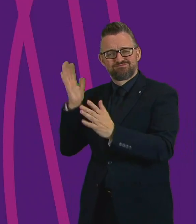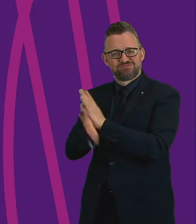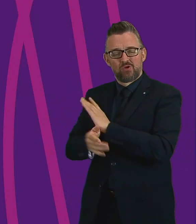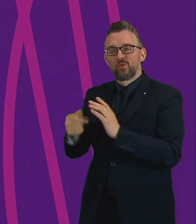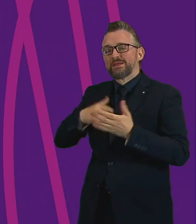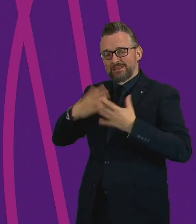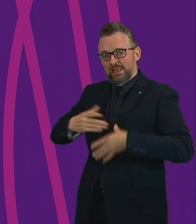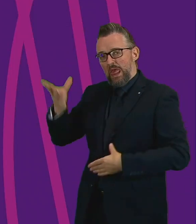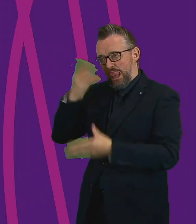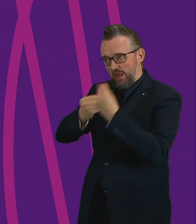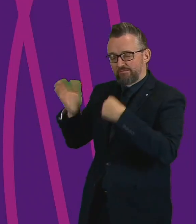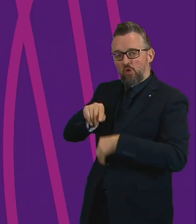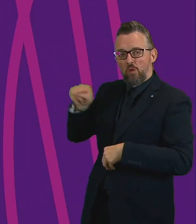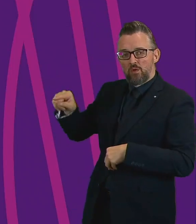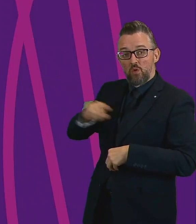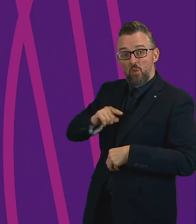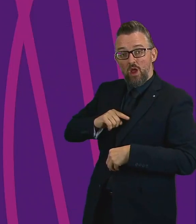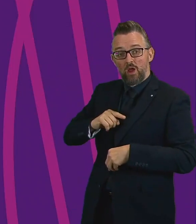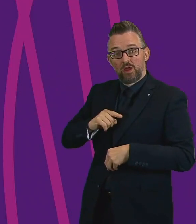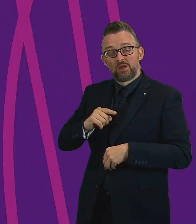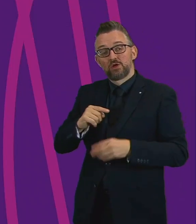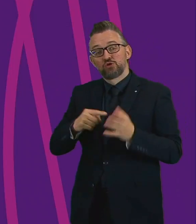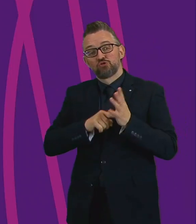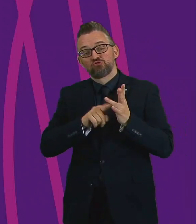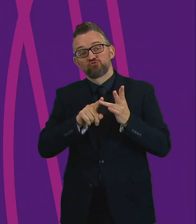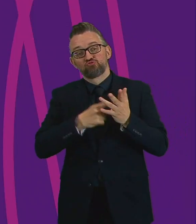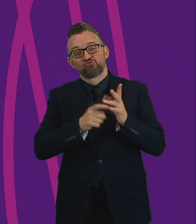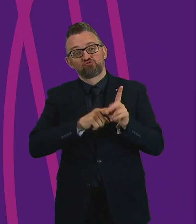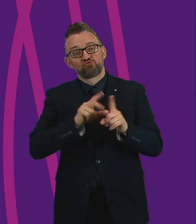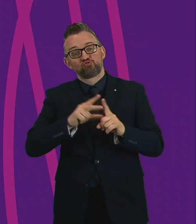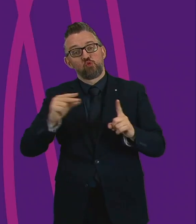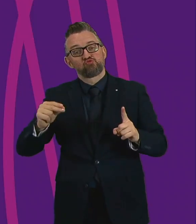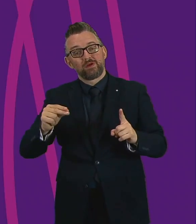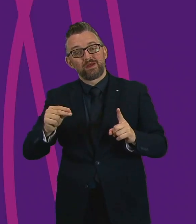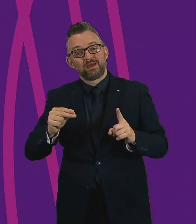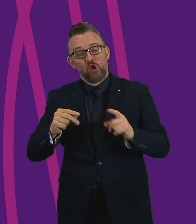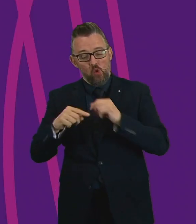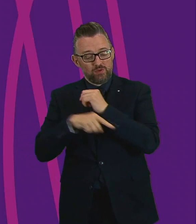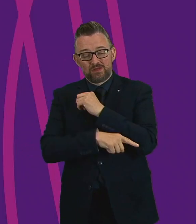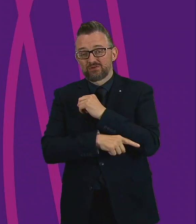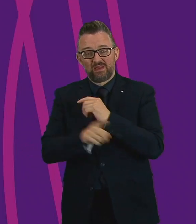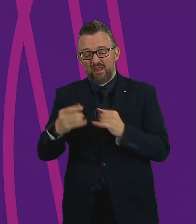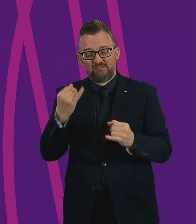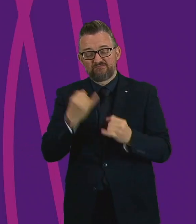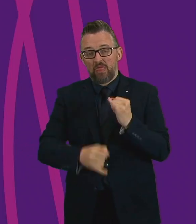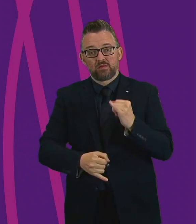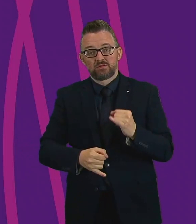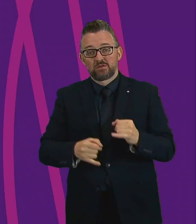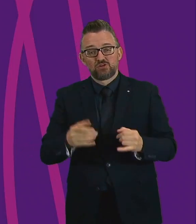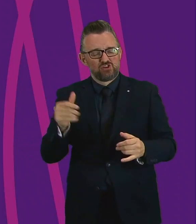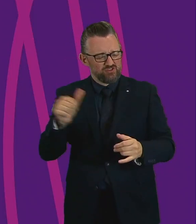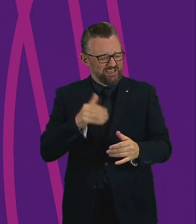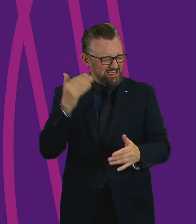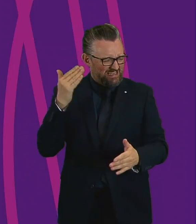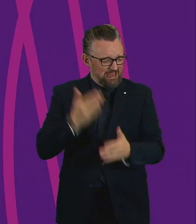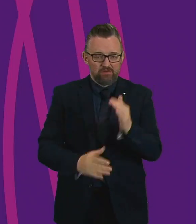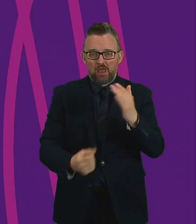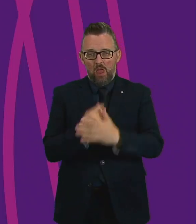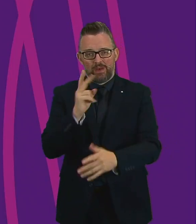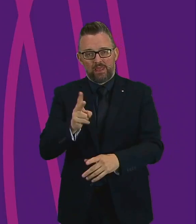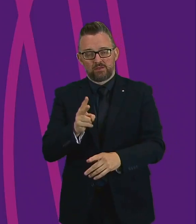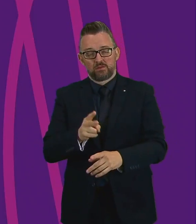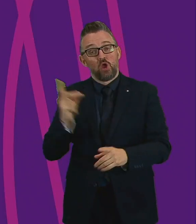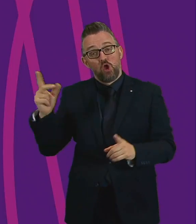that is that failed Tory austerity must not and never be again an option. The